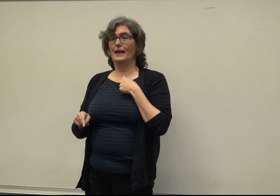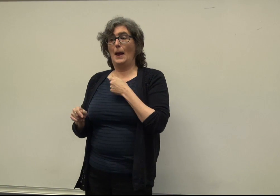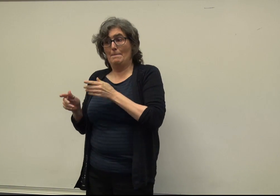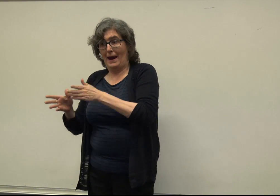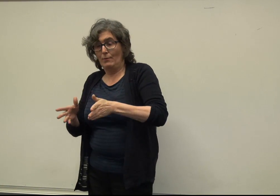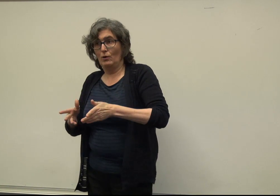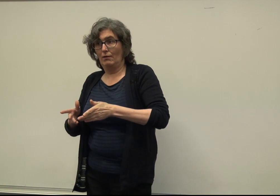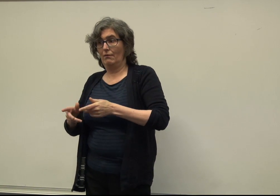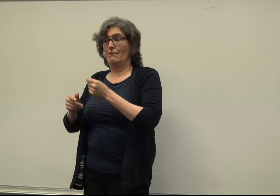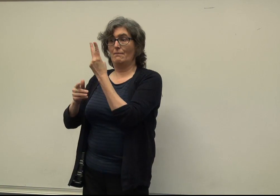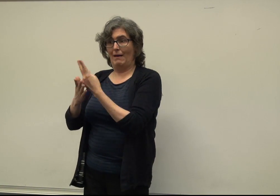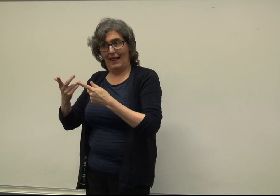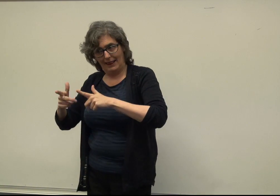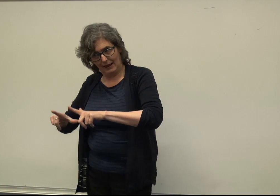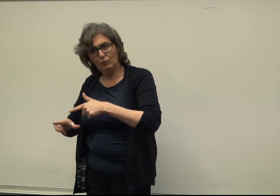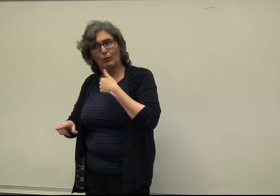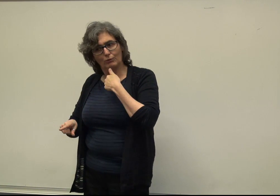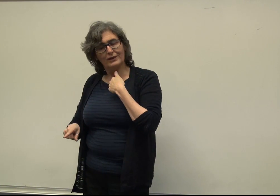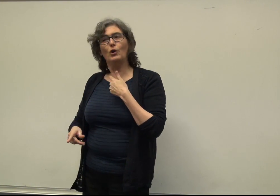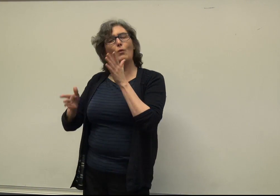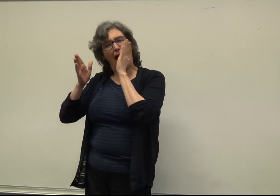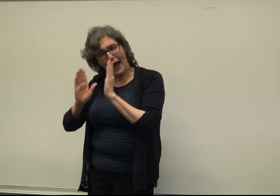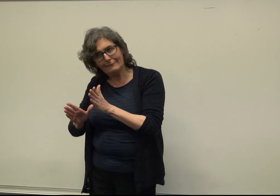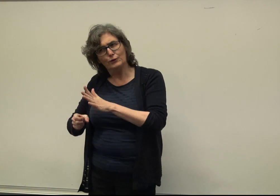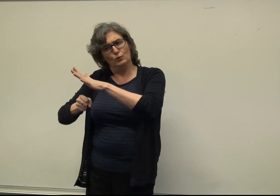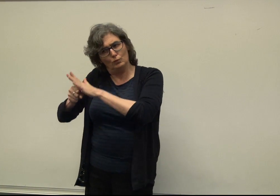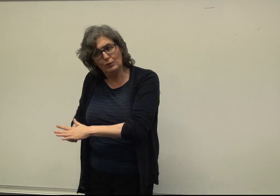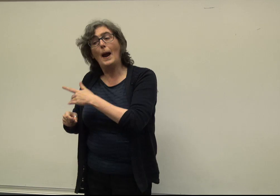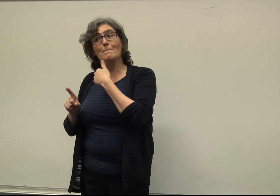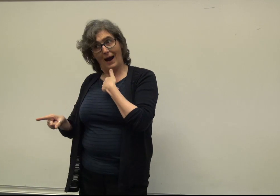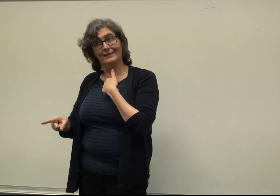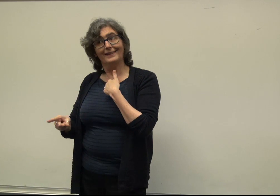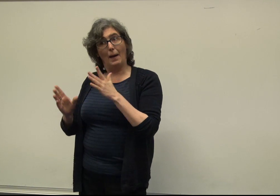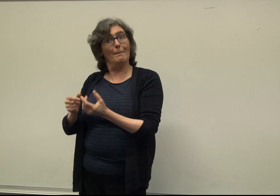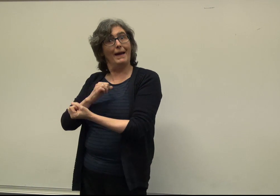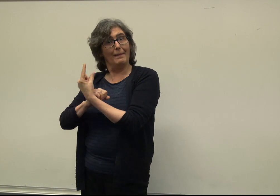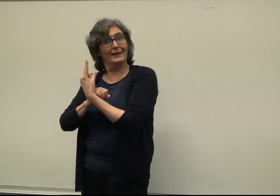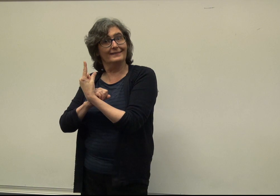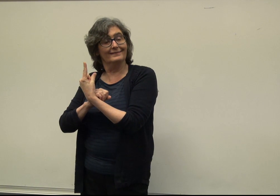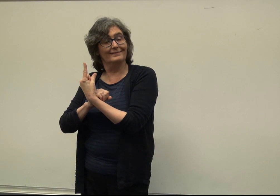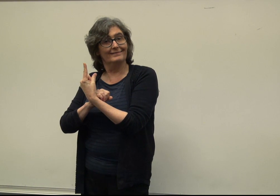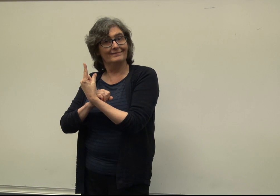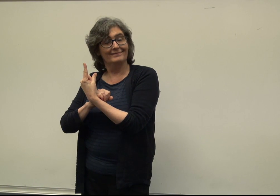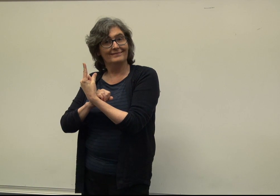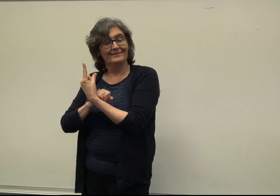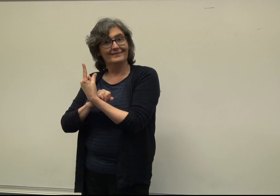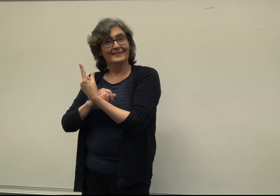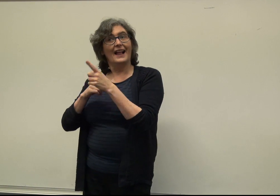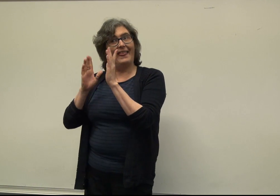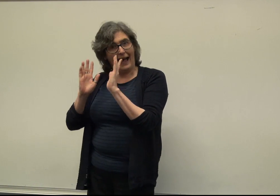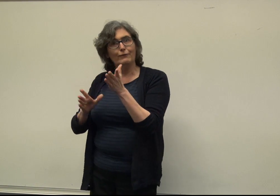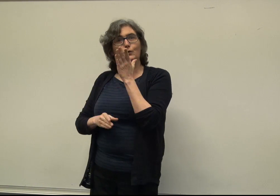bilinguals as well. So they have to engage these non-linguistic inhibitory control processes